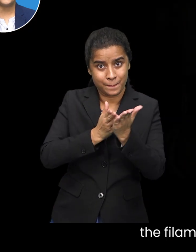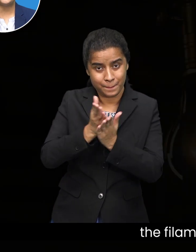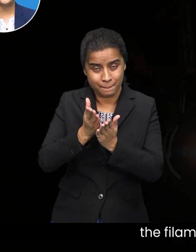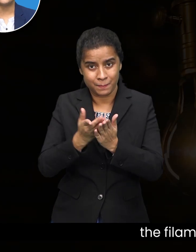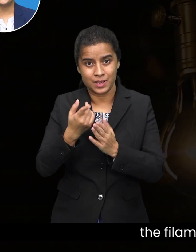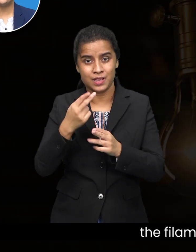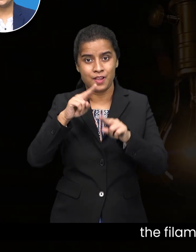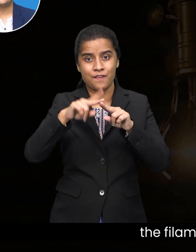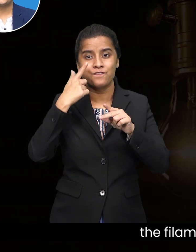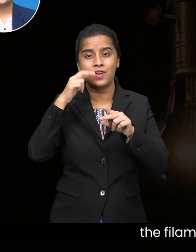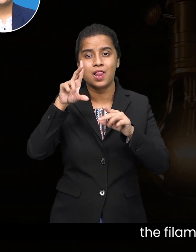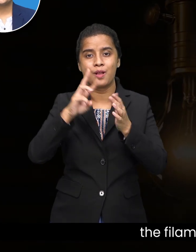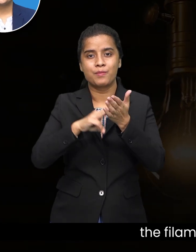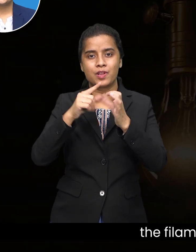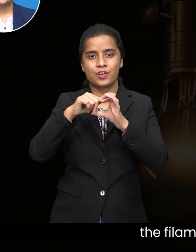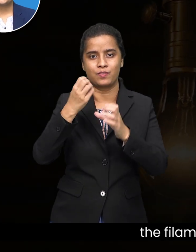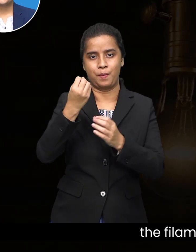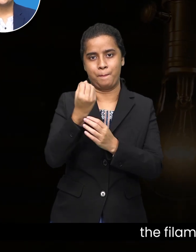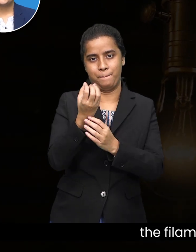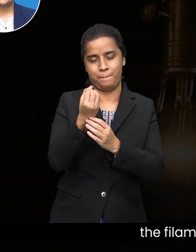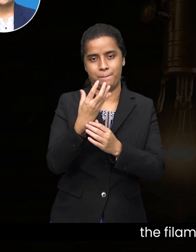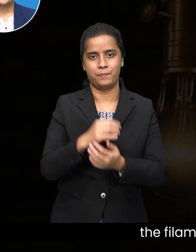the filament of the bulb.